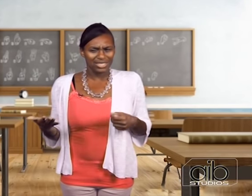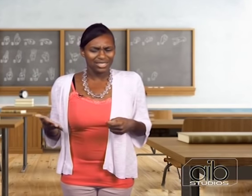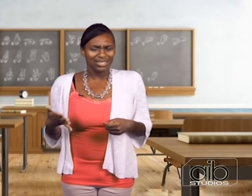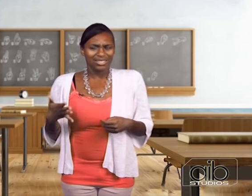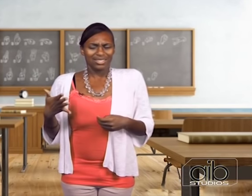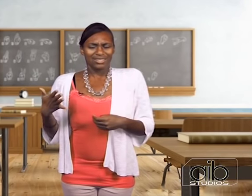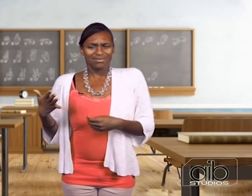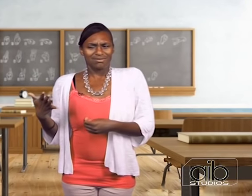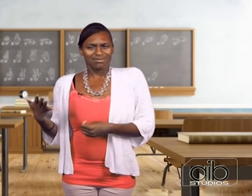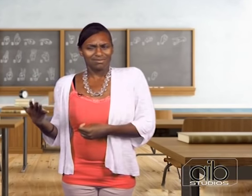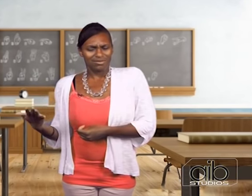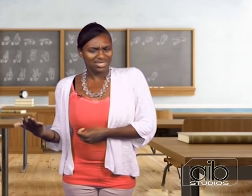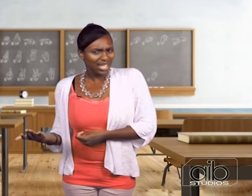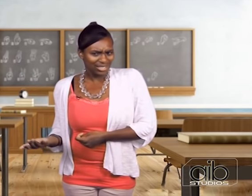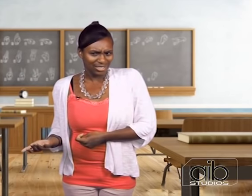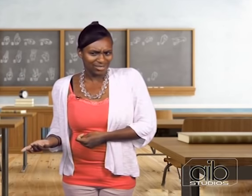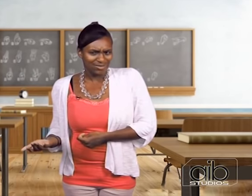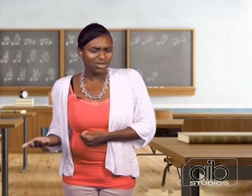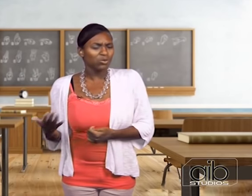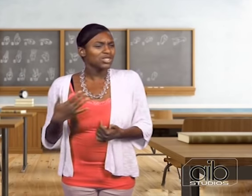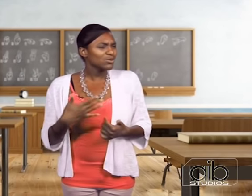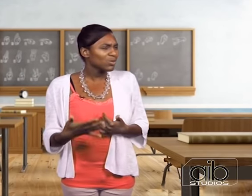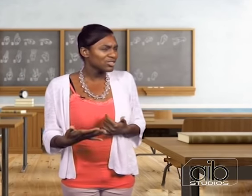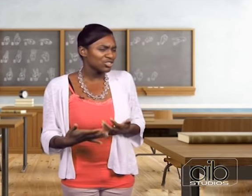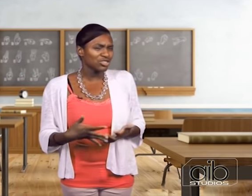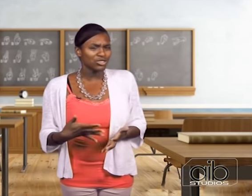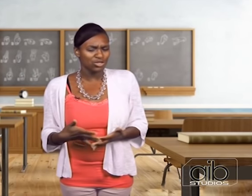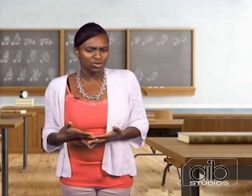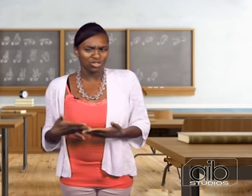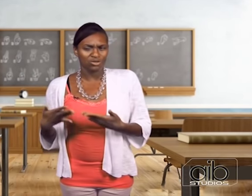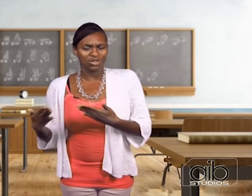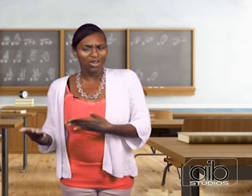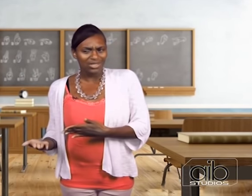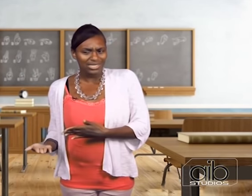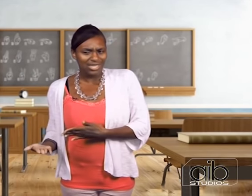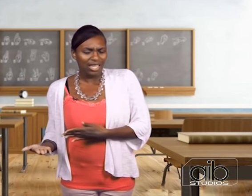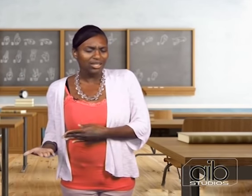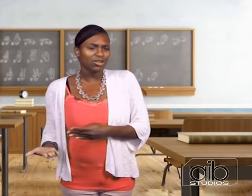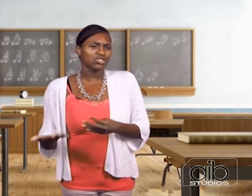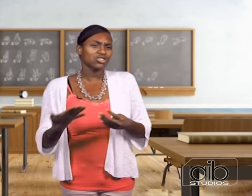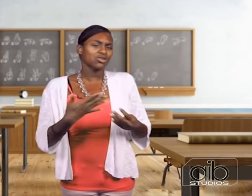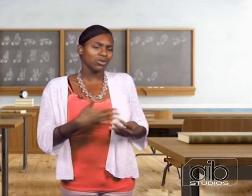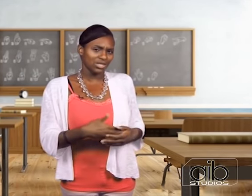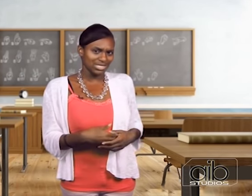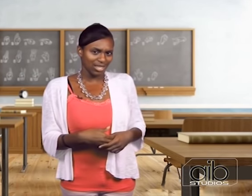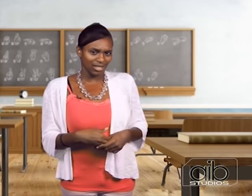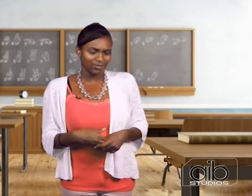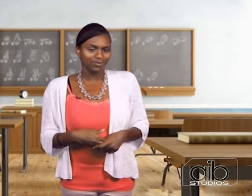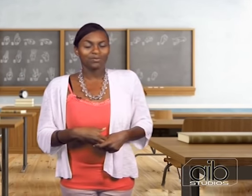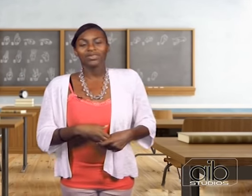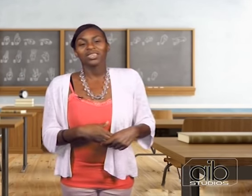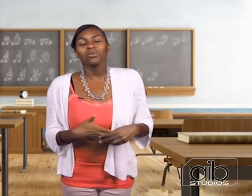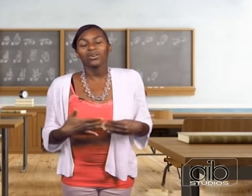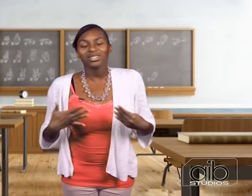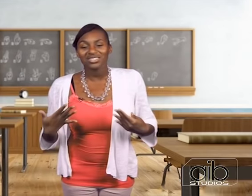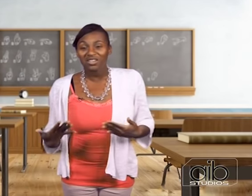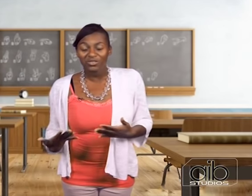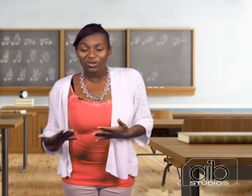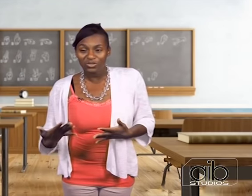only signing. So which one should you do? Should you talk and sign, or should you only sign? Well, in a deaf